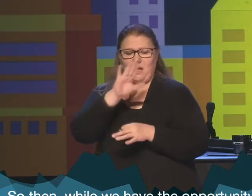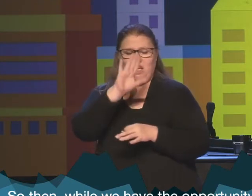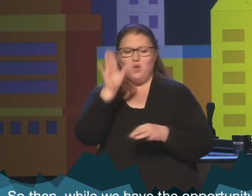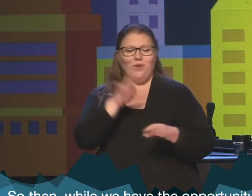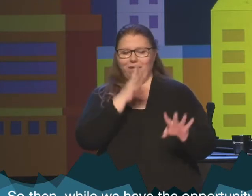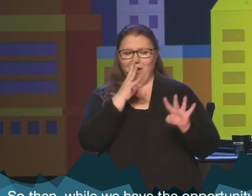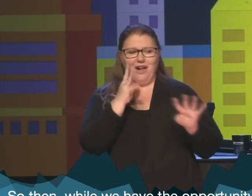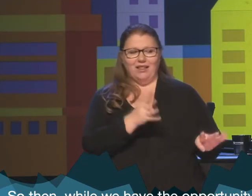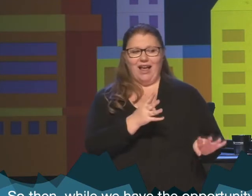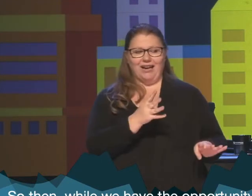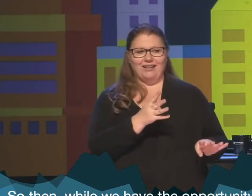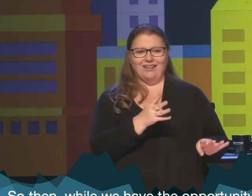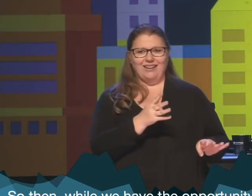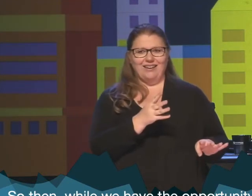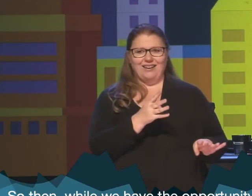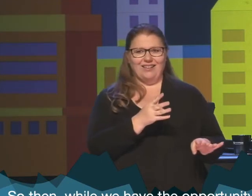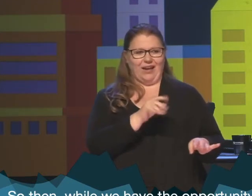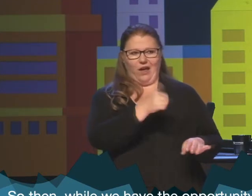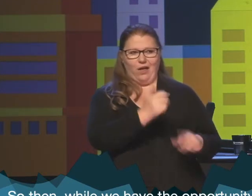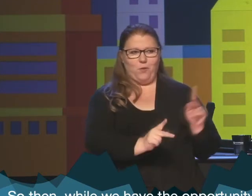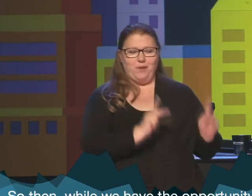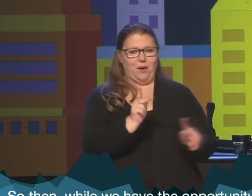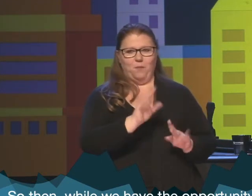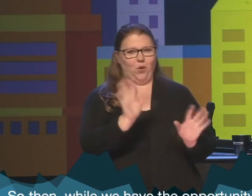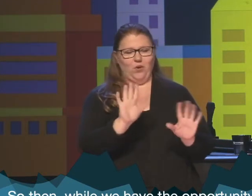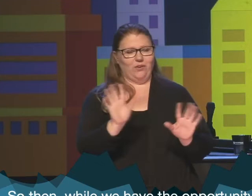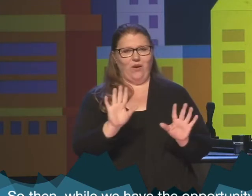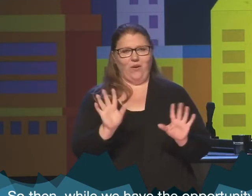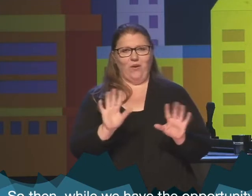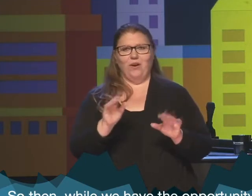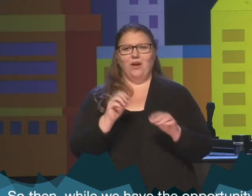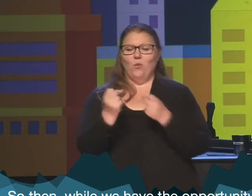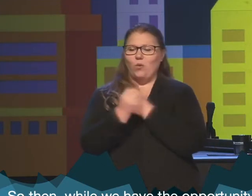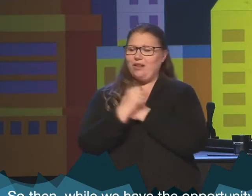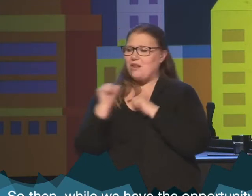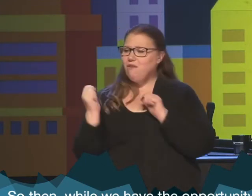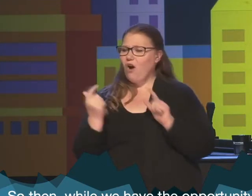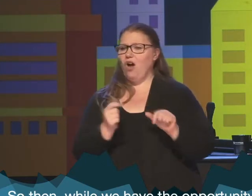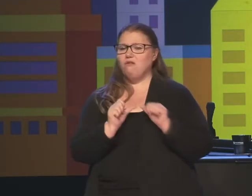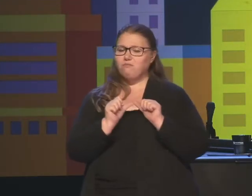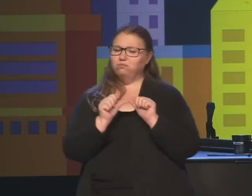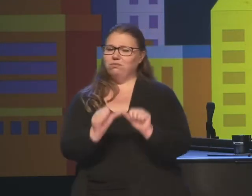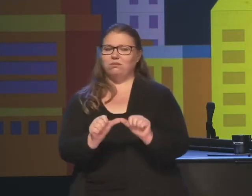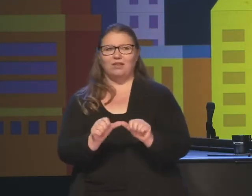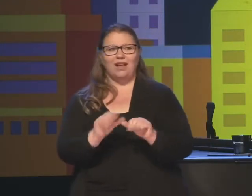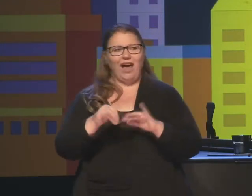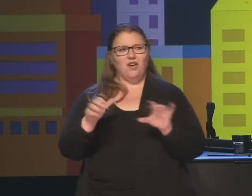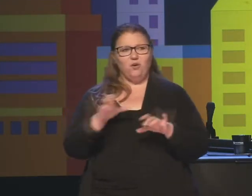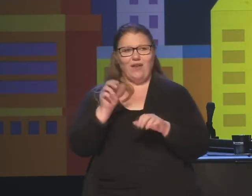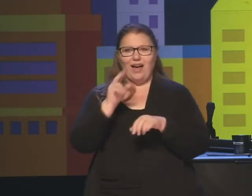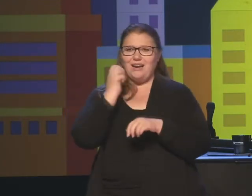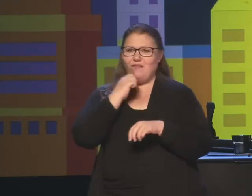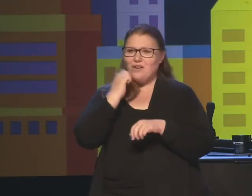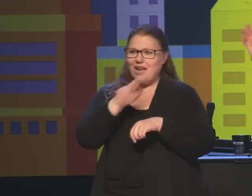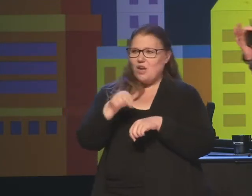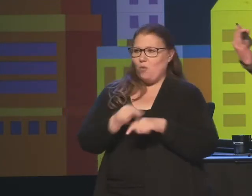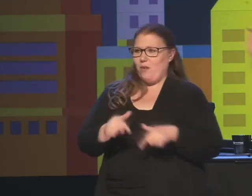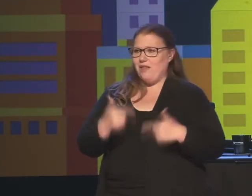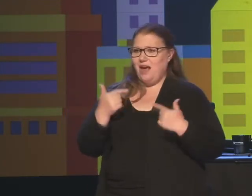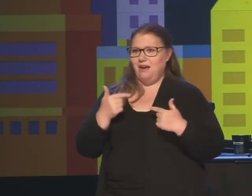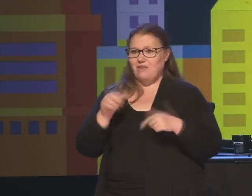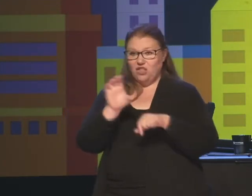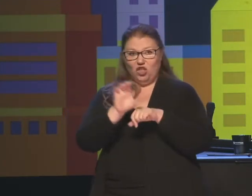for everyone and loving everyone. So we love all, we persevere in this. So how do you do this in your everyday normal life? How do we do this